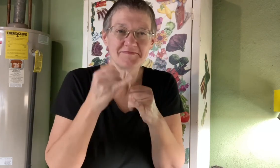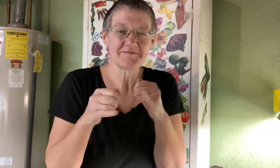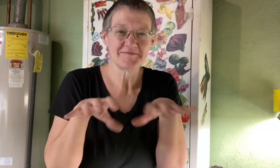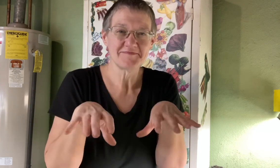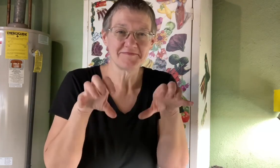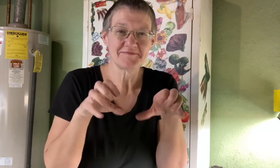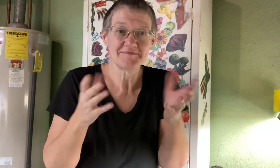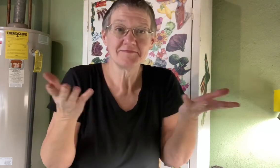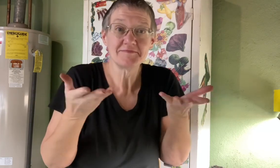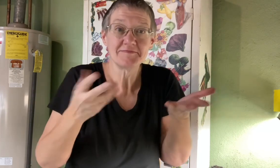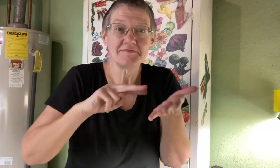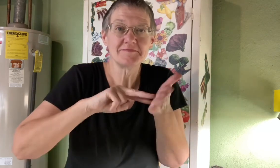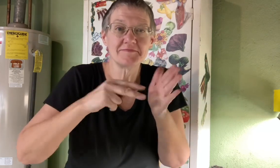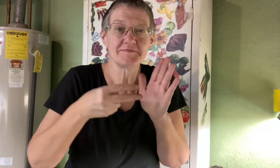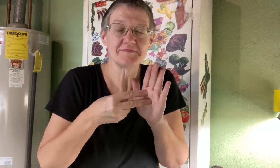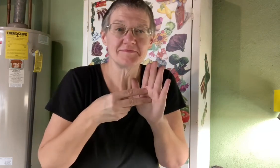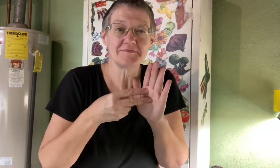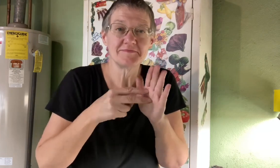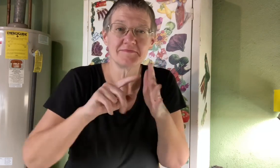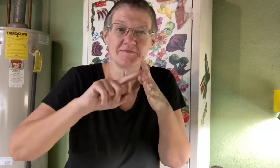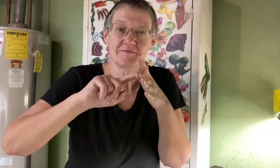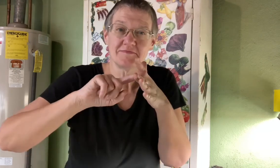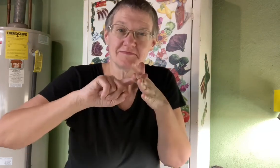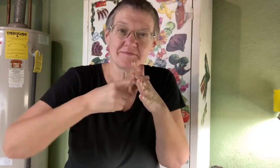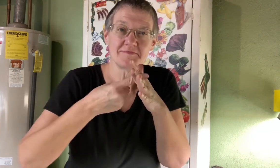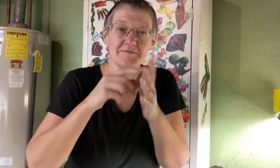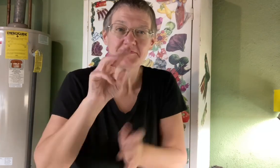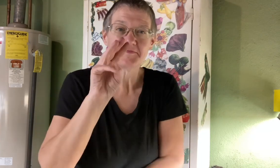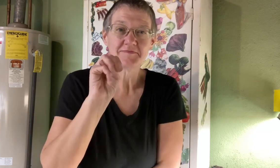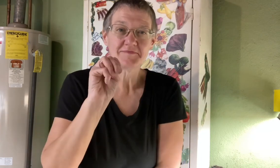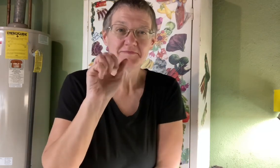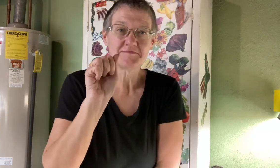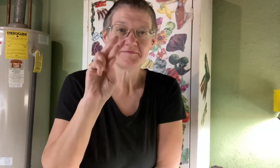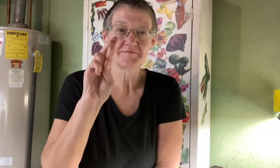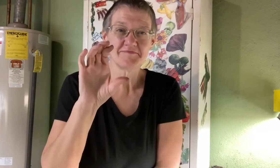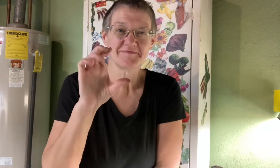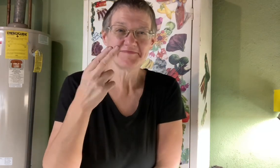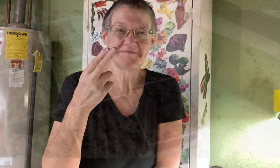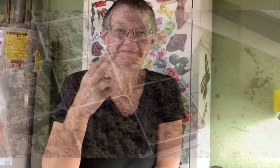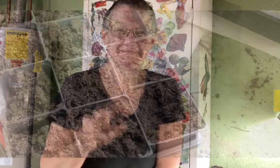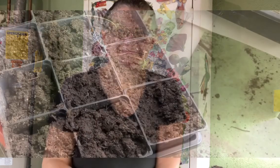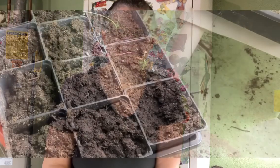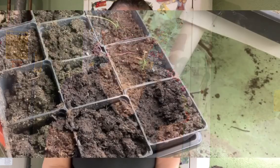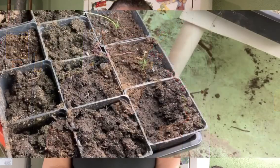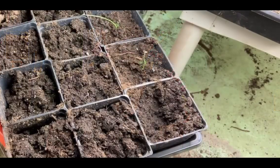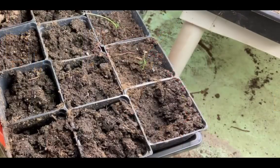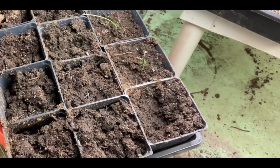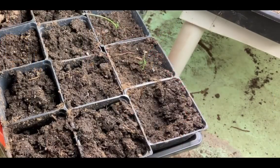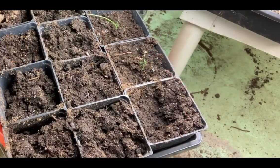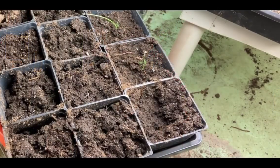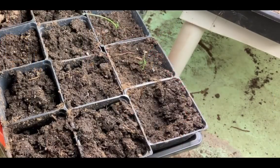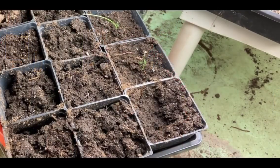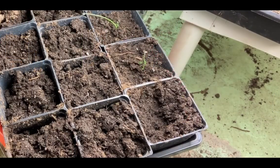4 and 6 weeks before your last frost. Here that means at the beginning of